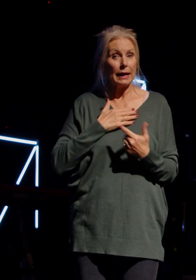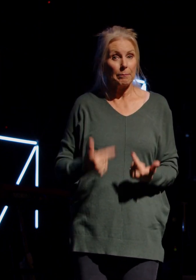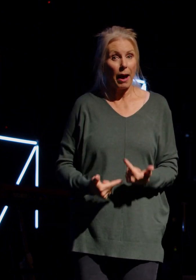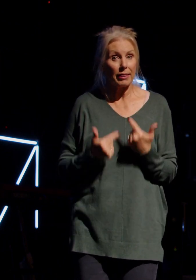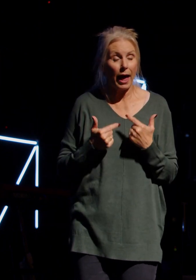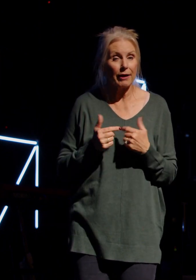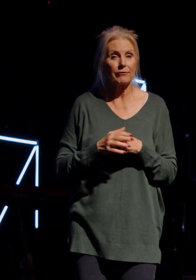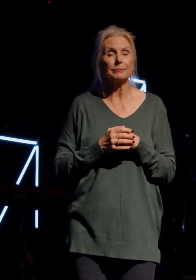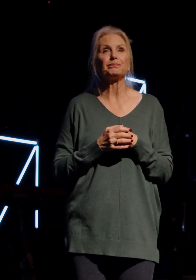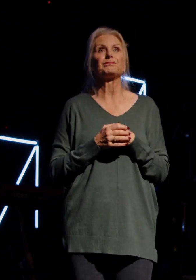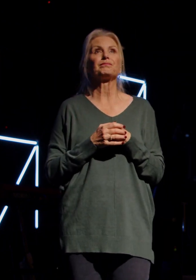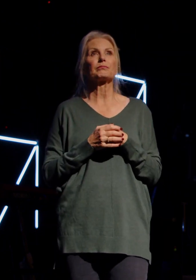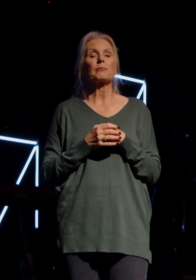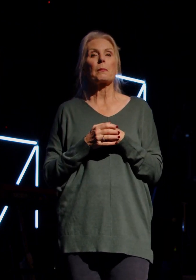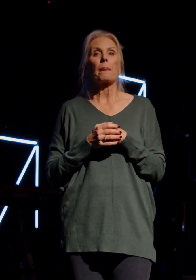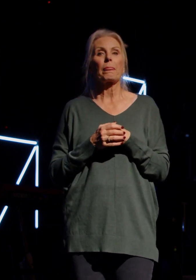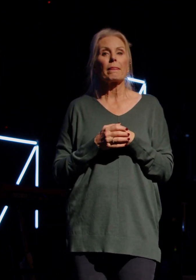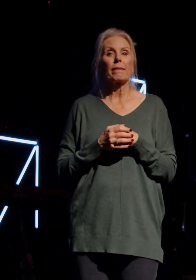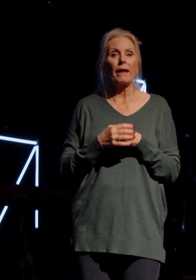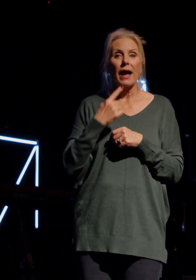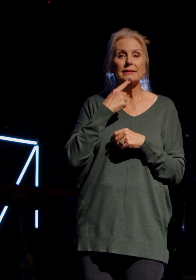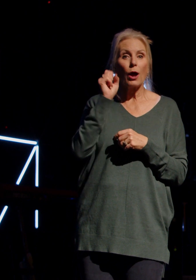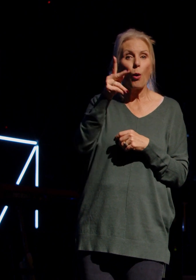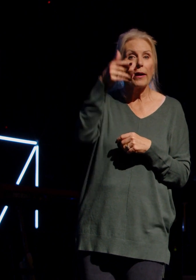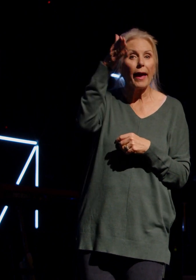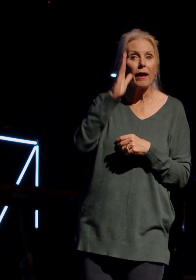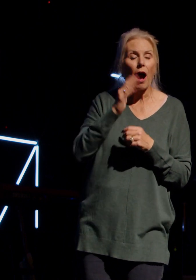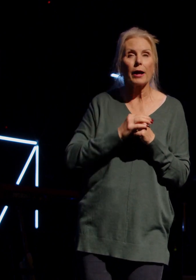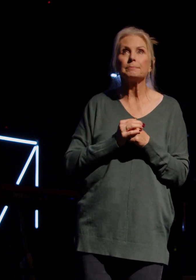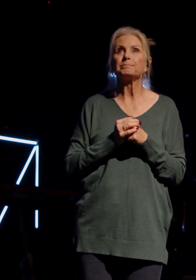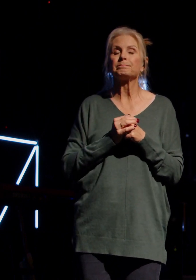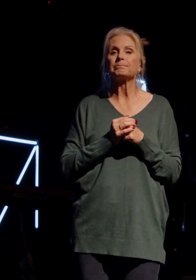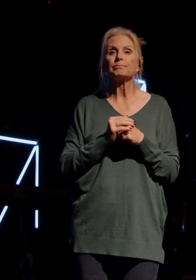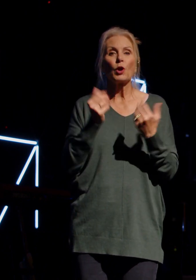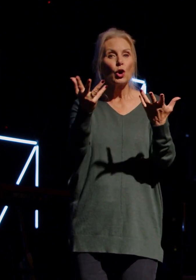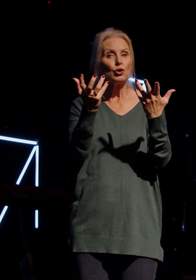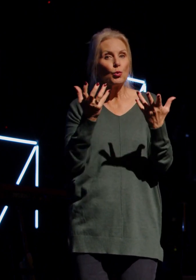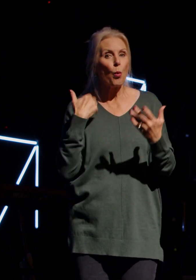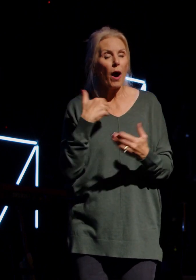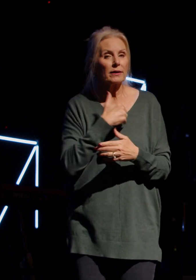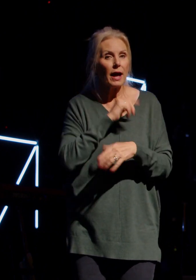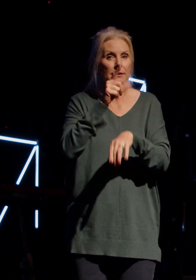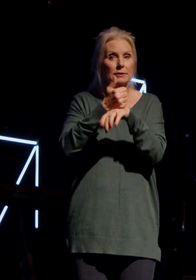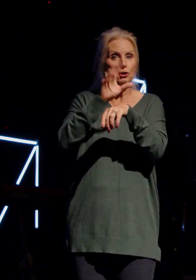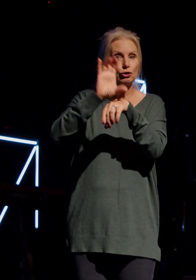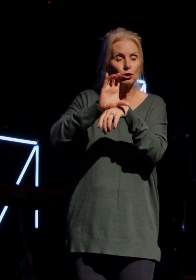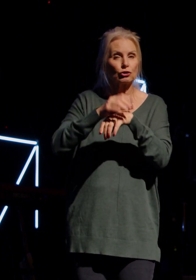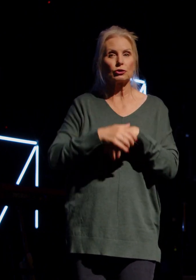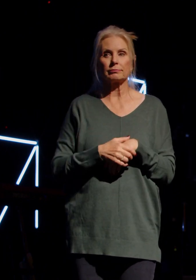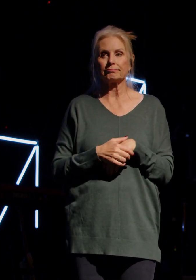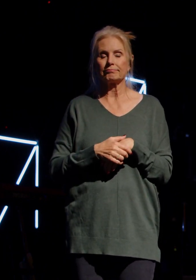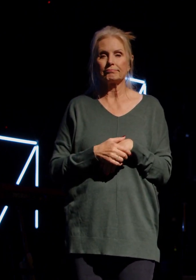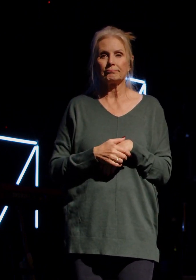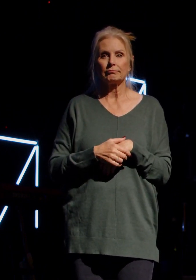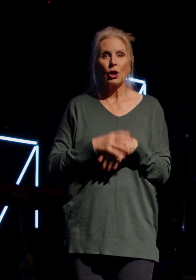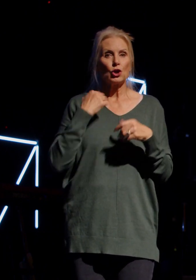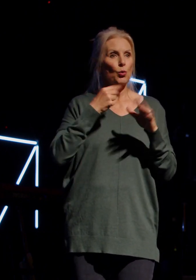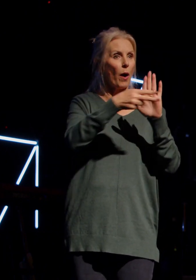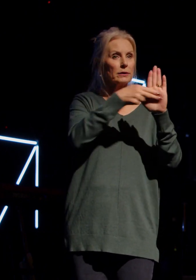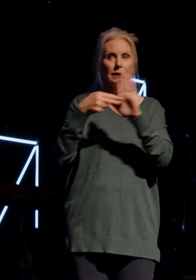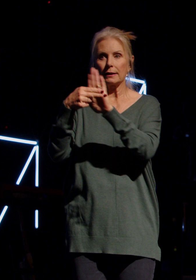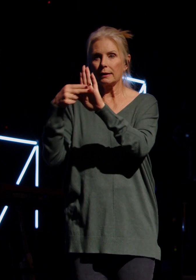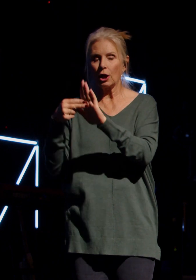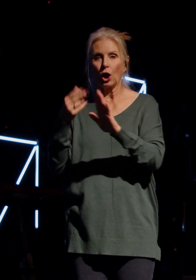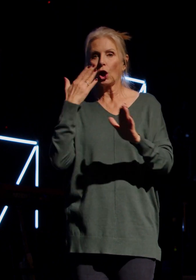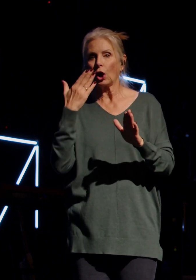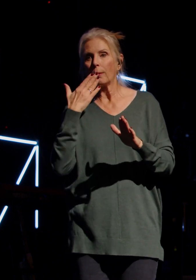God, you want us to have the church. You want us to be together. You want us to be holy. You want us to call what's evil, evil. But at the same time, you want us